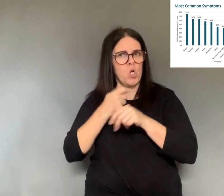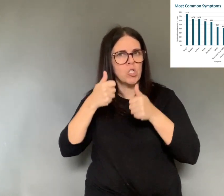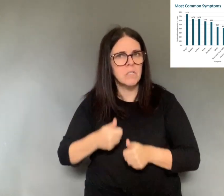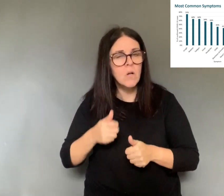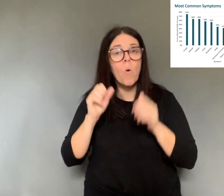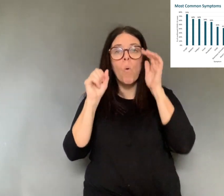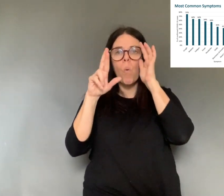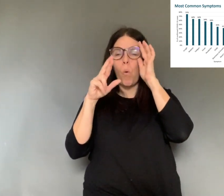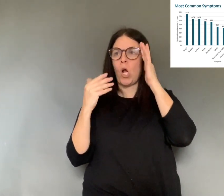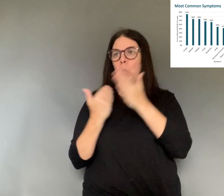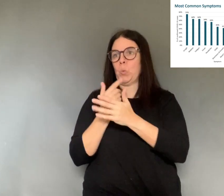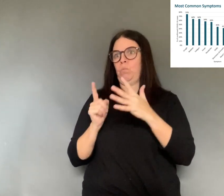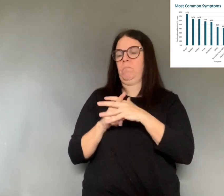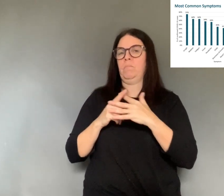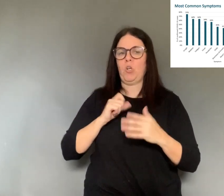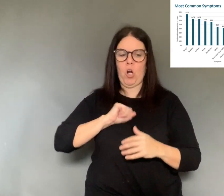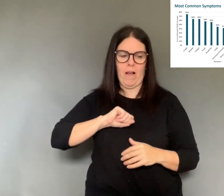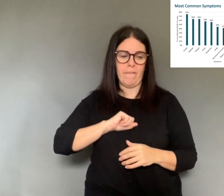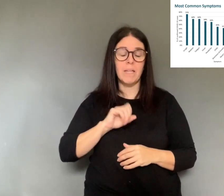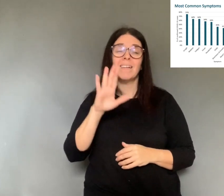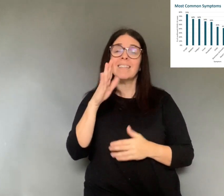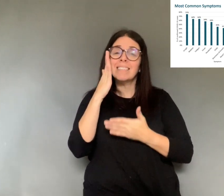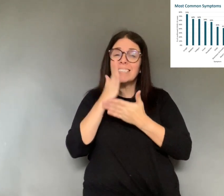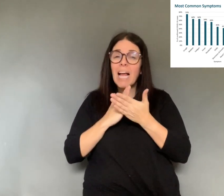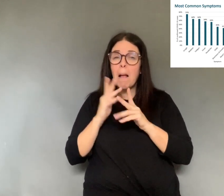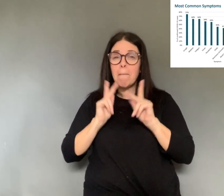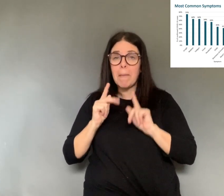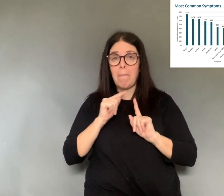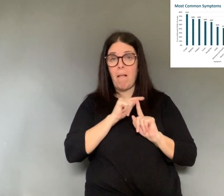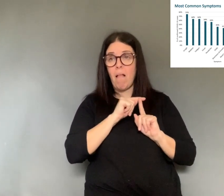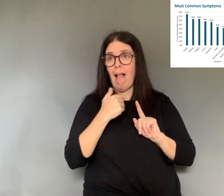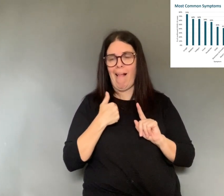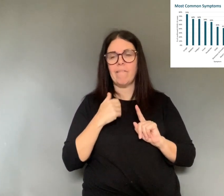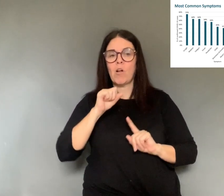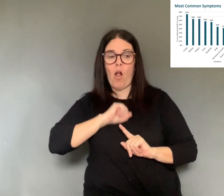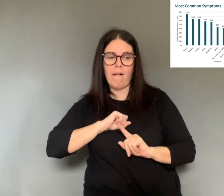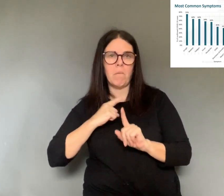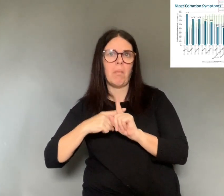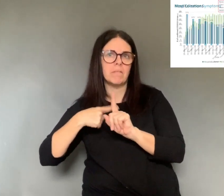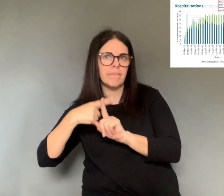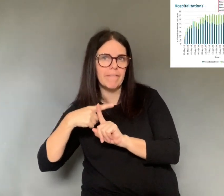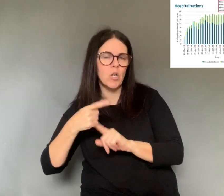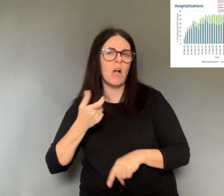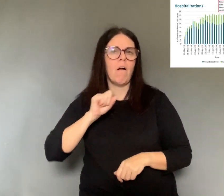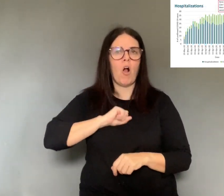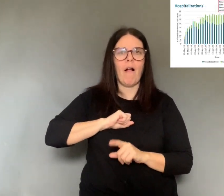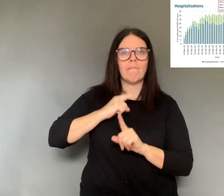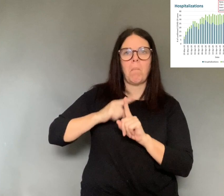symptoms, and that is why these numbers may not add up to 100%.